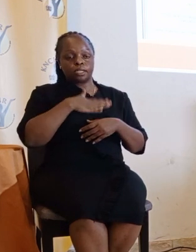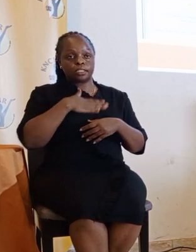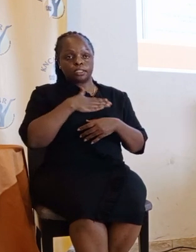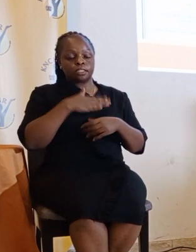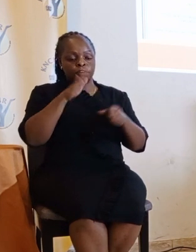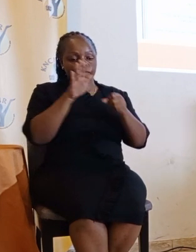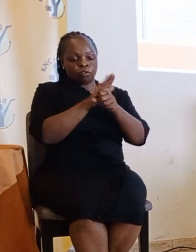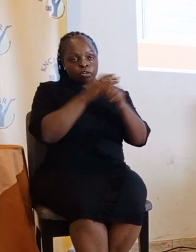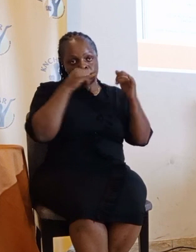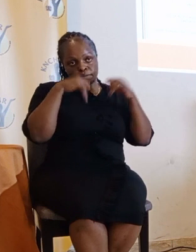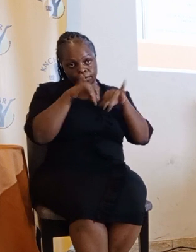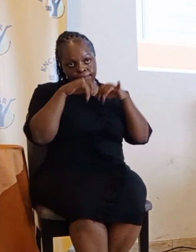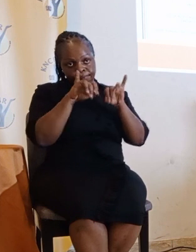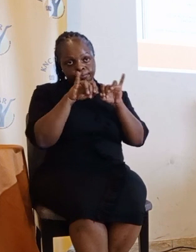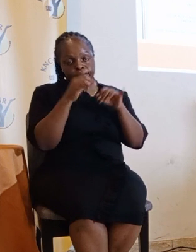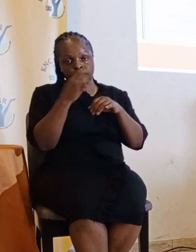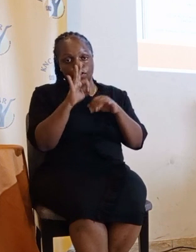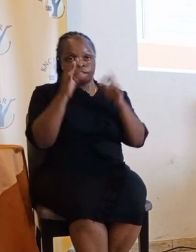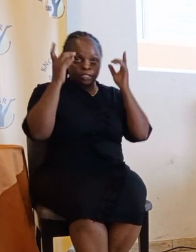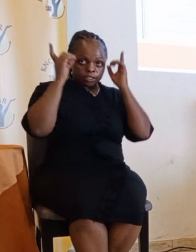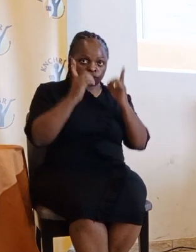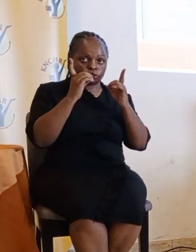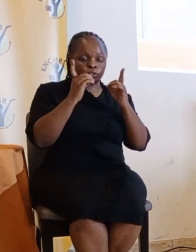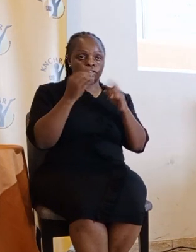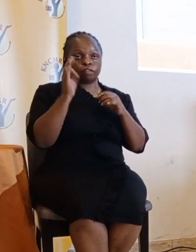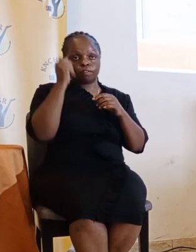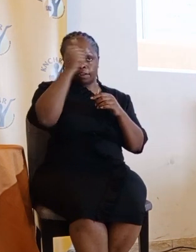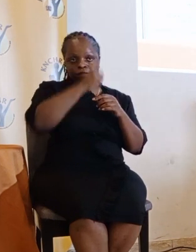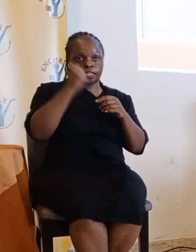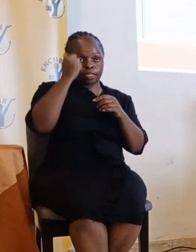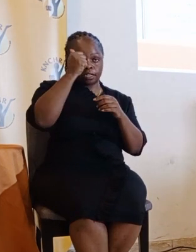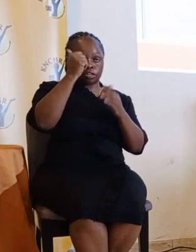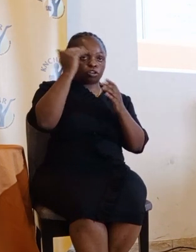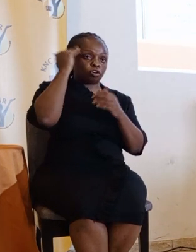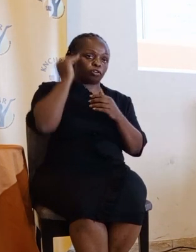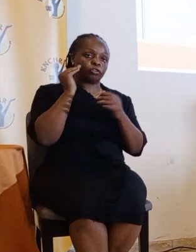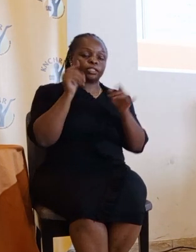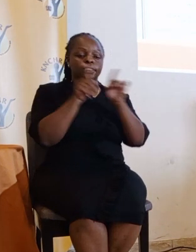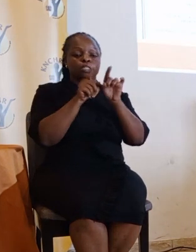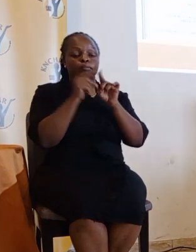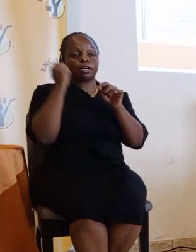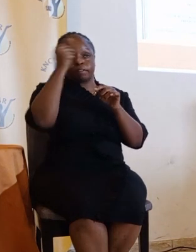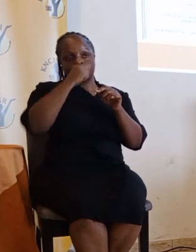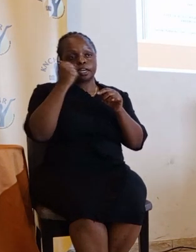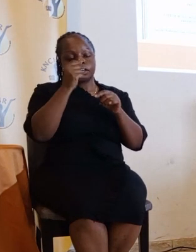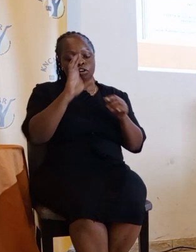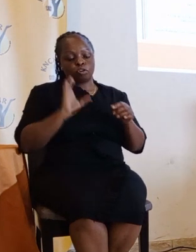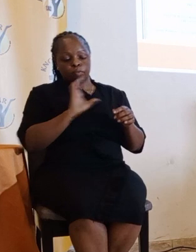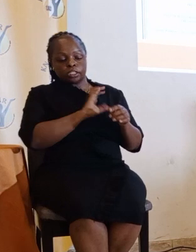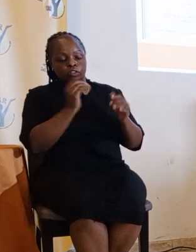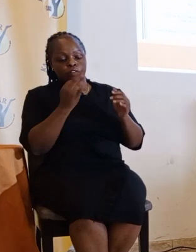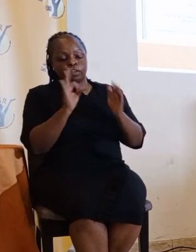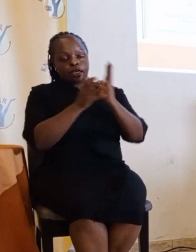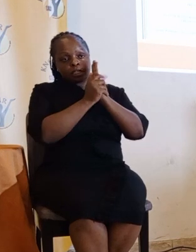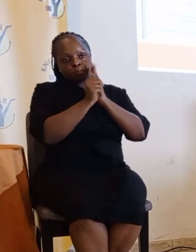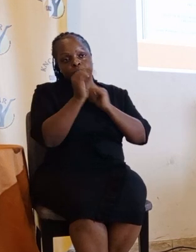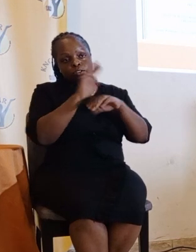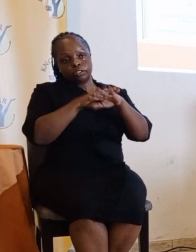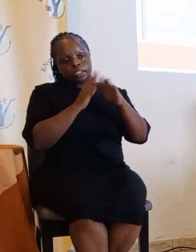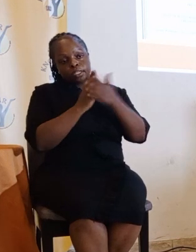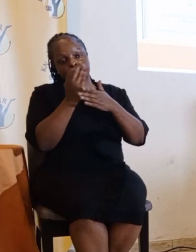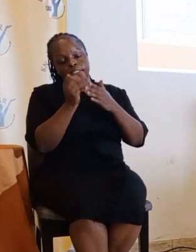full implementation of the decisions of the African Court and the African Committee of Experts on the Rights and Welfare of